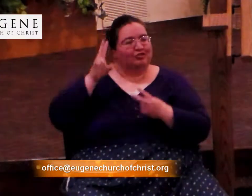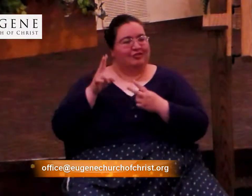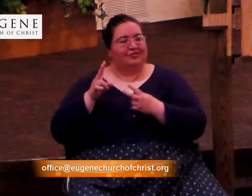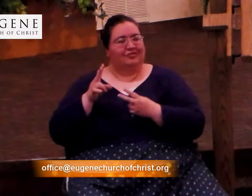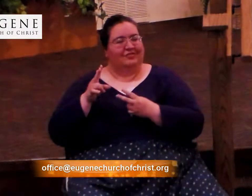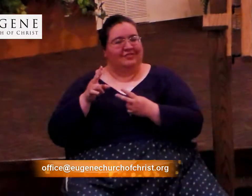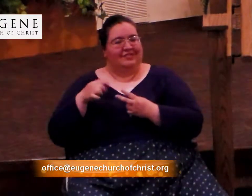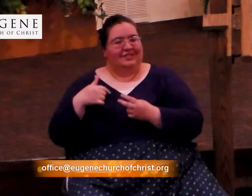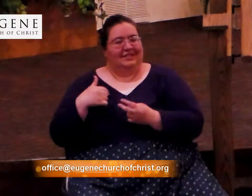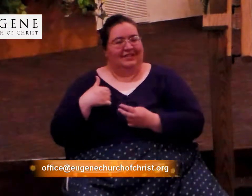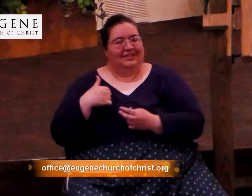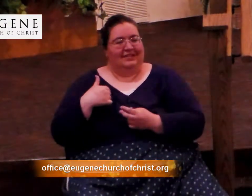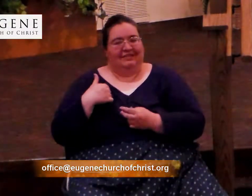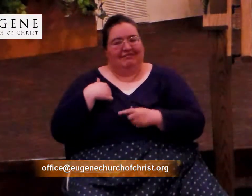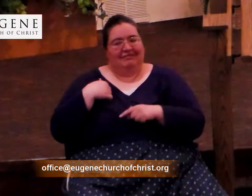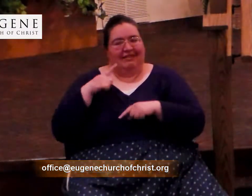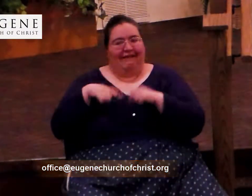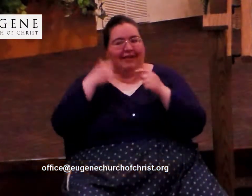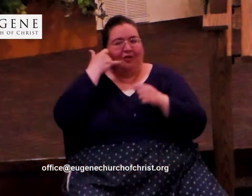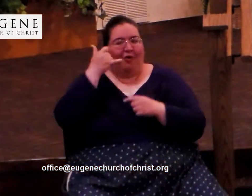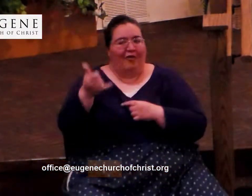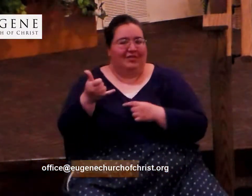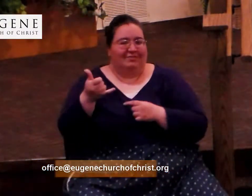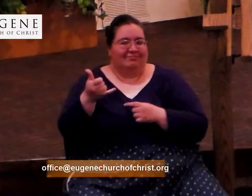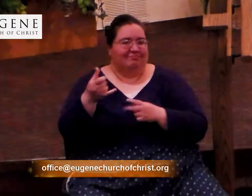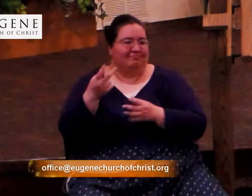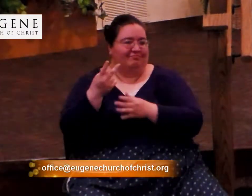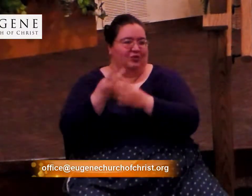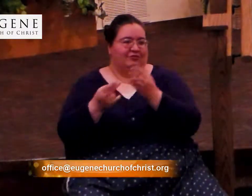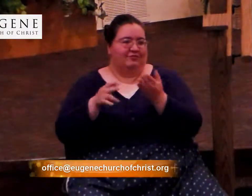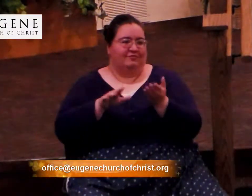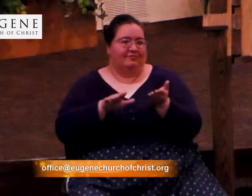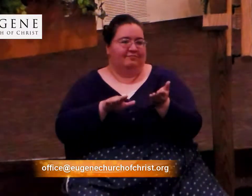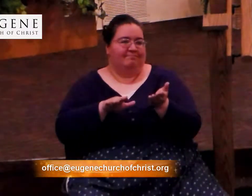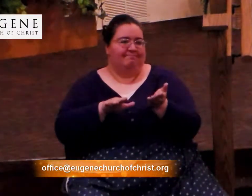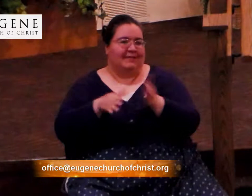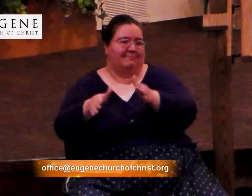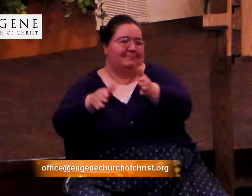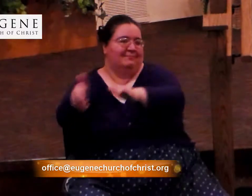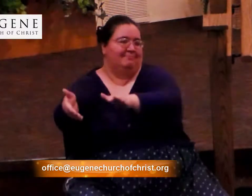because both have passed on. Both passed on way earlier than expected, both around the age of 50.